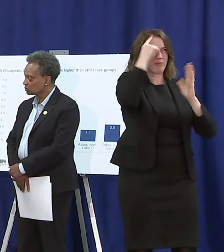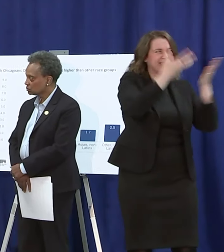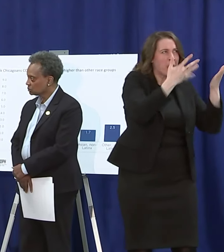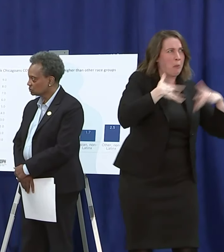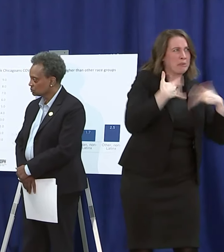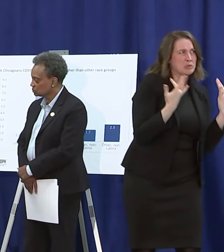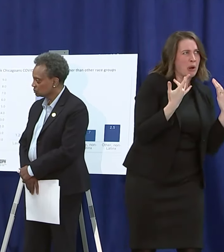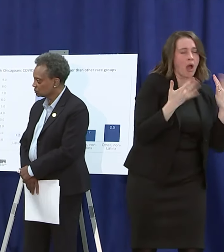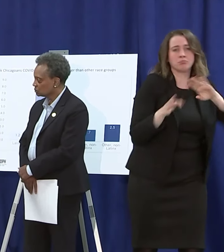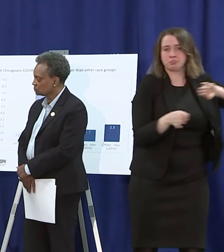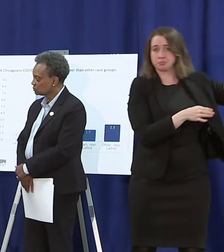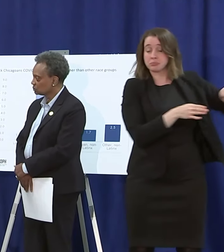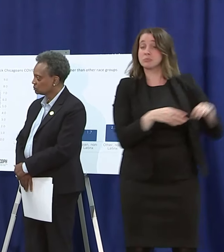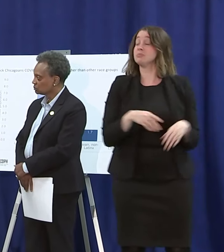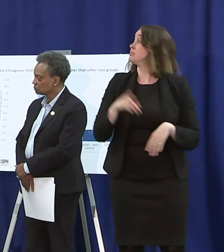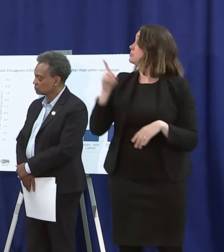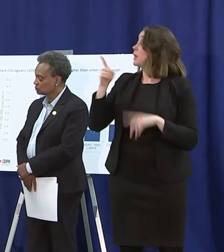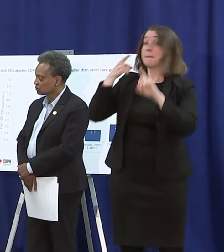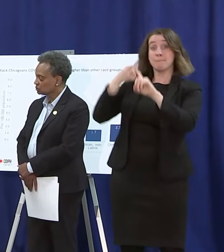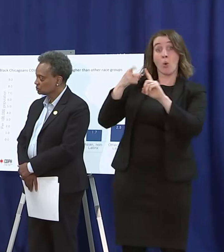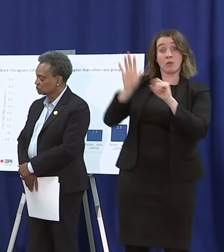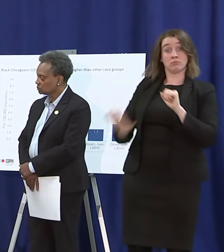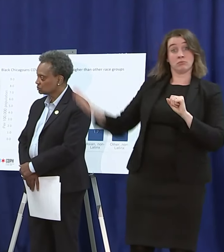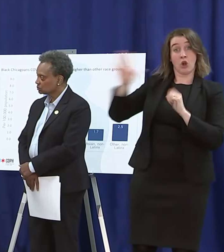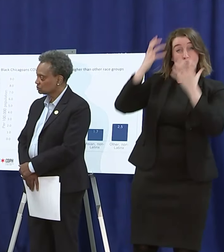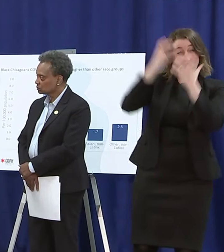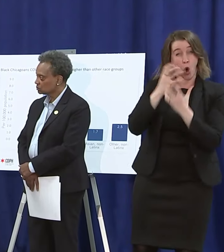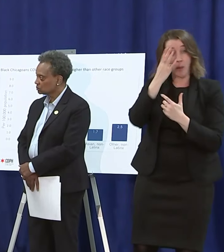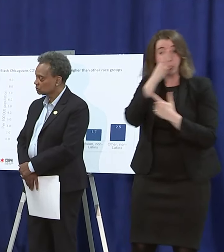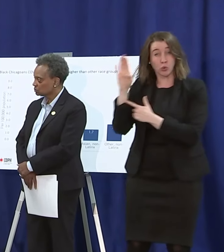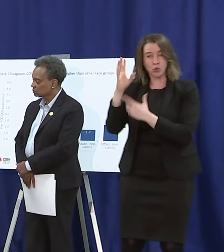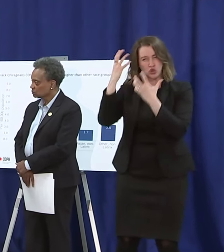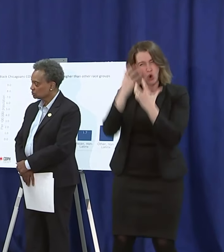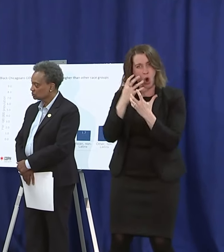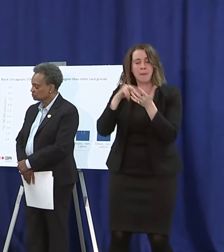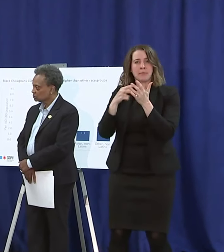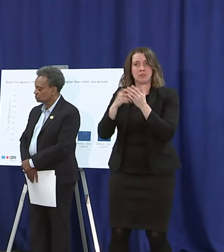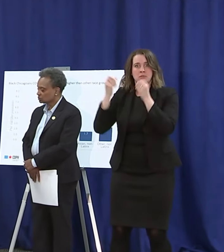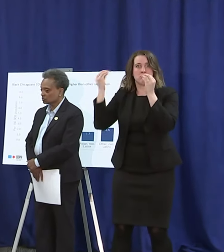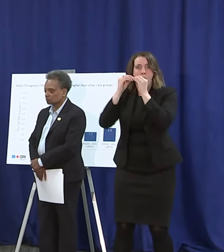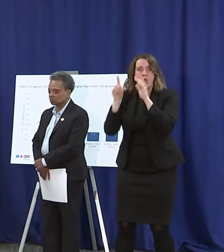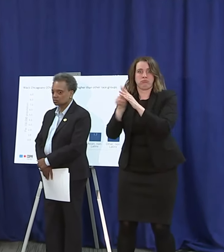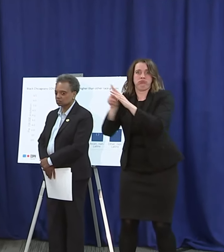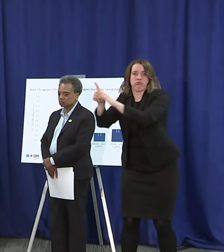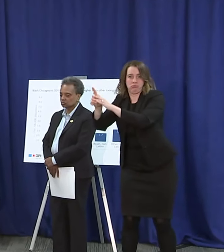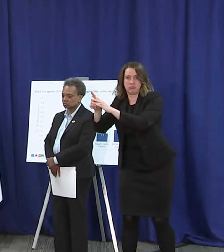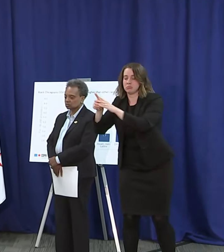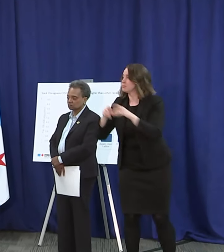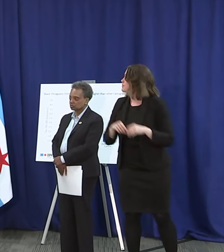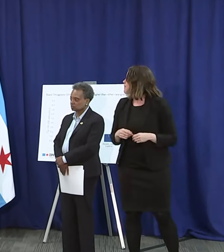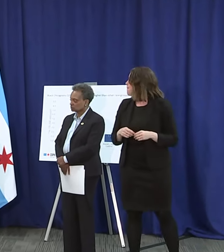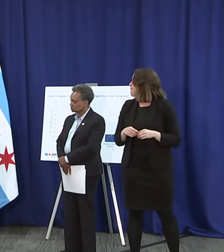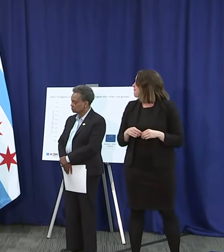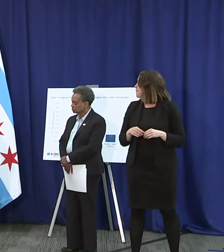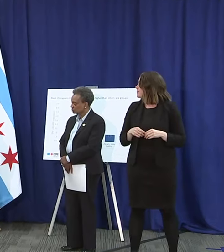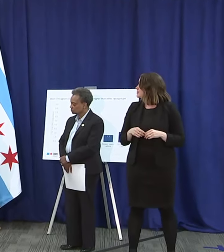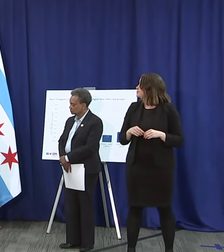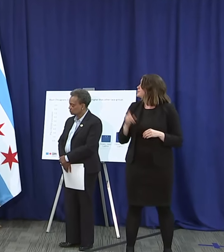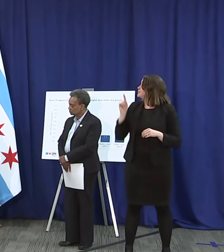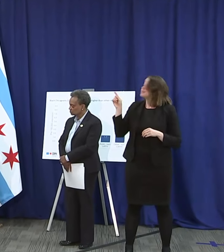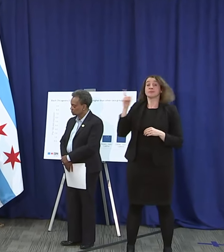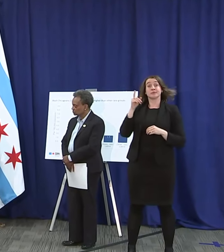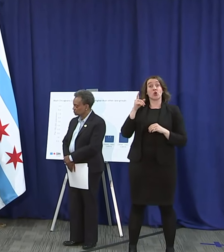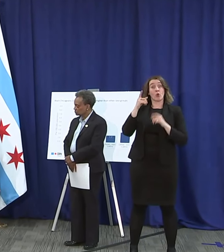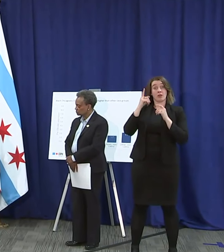rates, again, dark means more. These are just numbers of tests. And so you can see that we actually have had